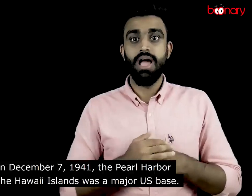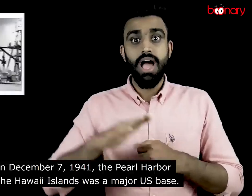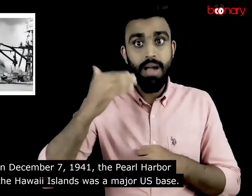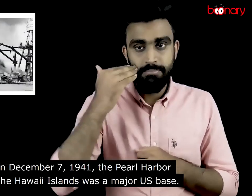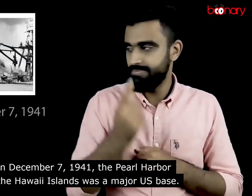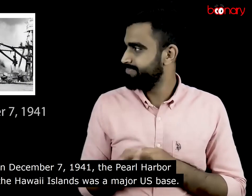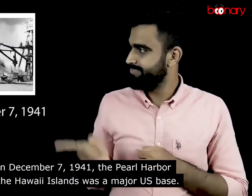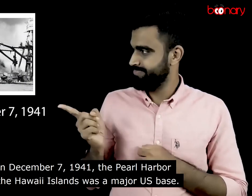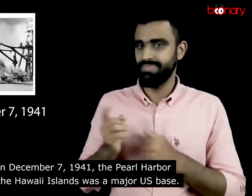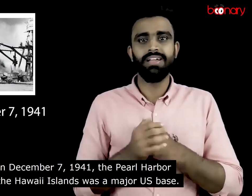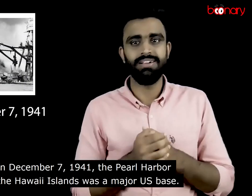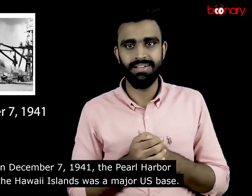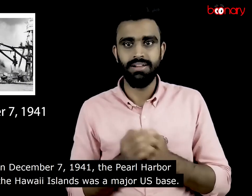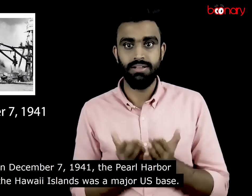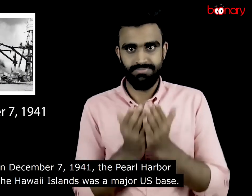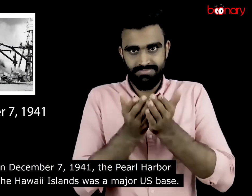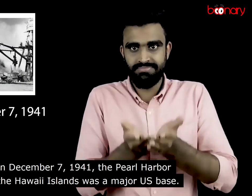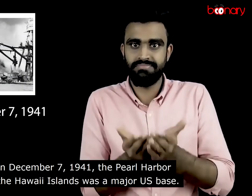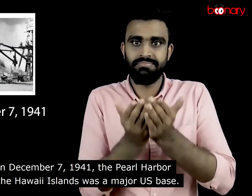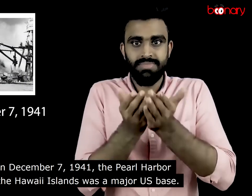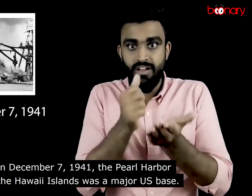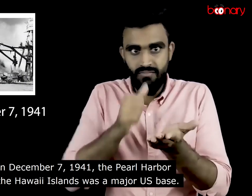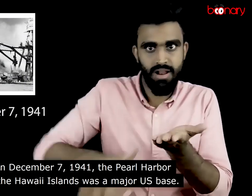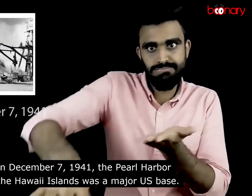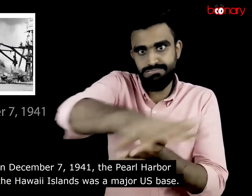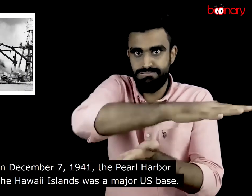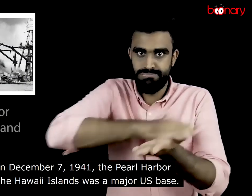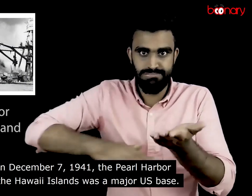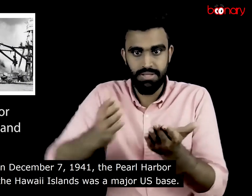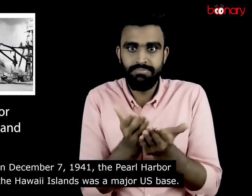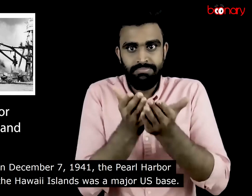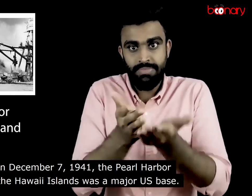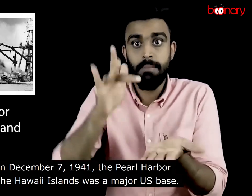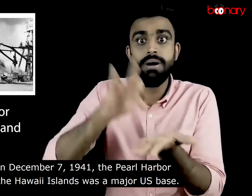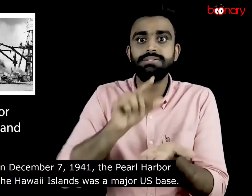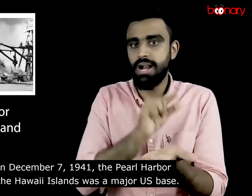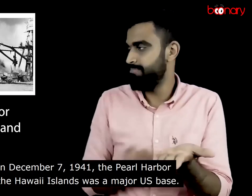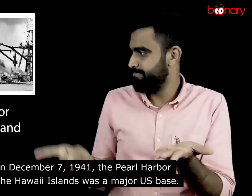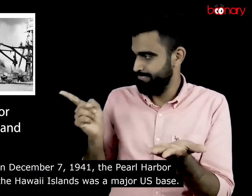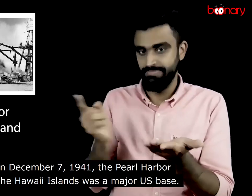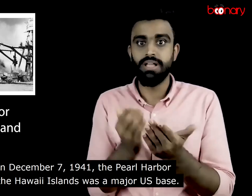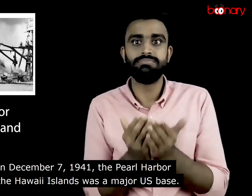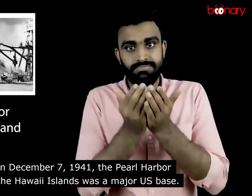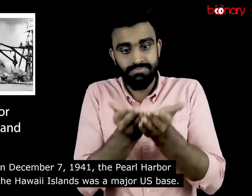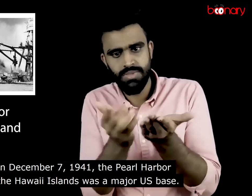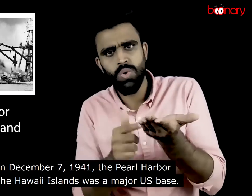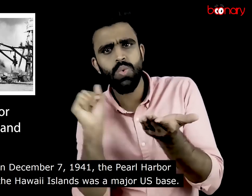On December 7, 1941, the Pearl Harbor in the Hawaii Islands was a major